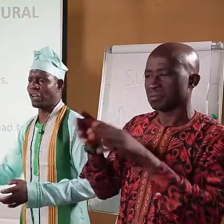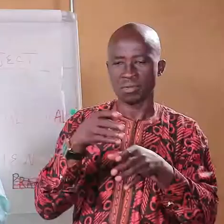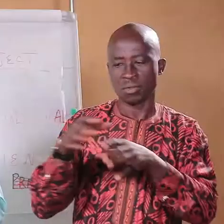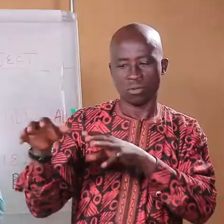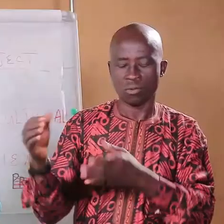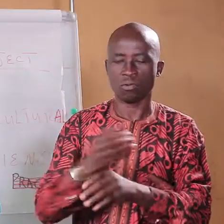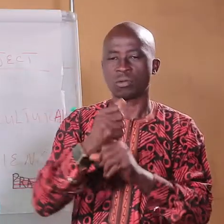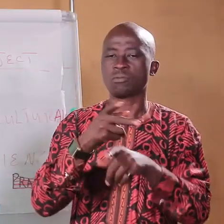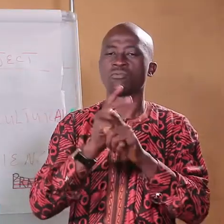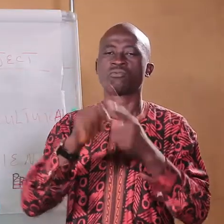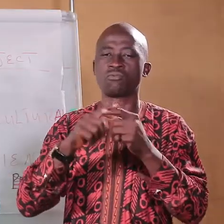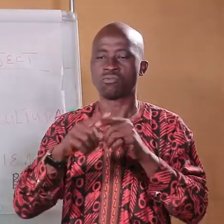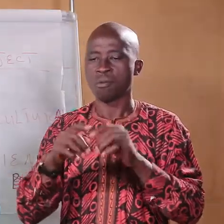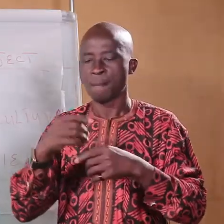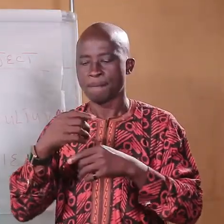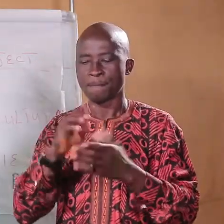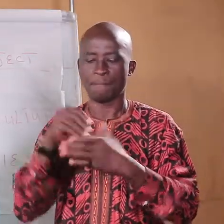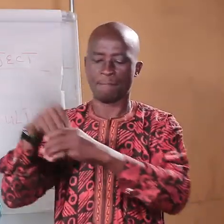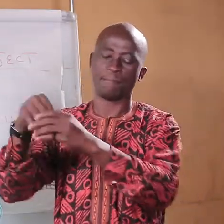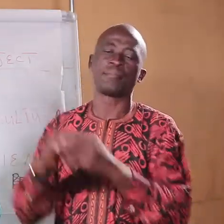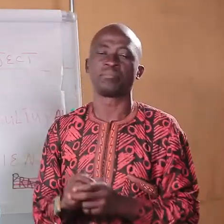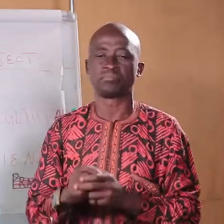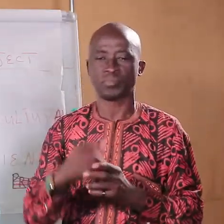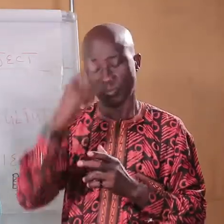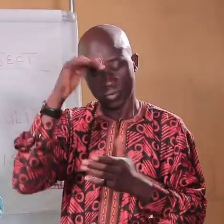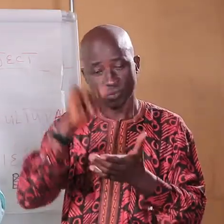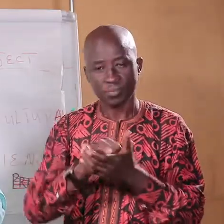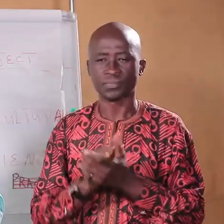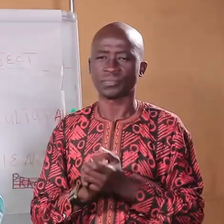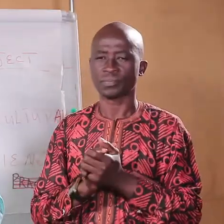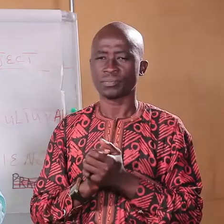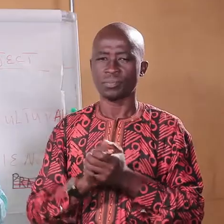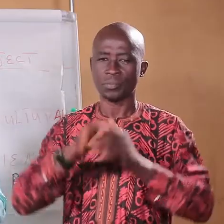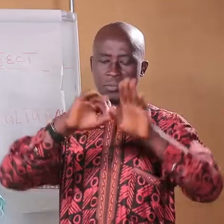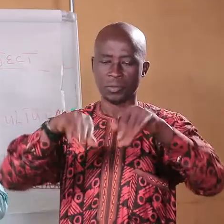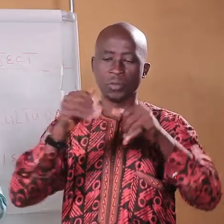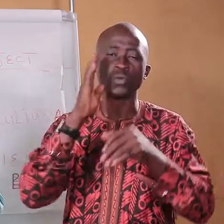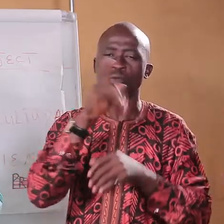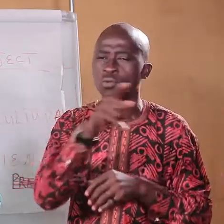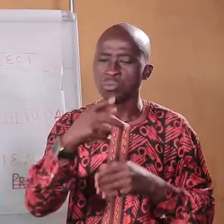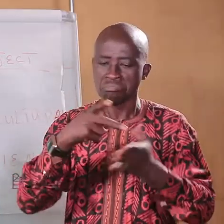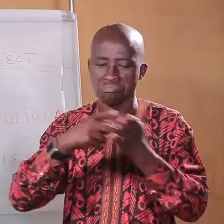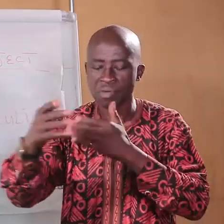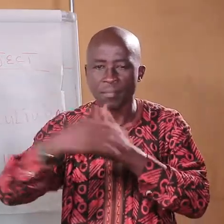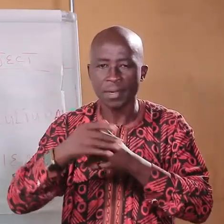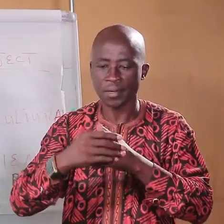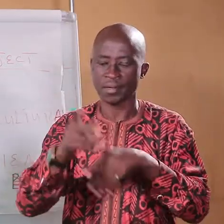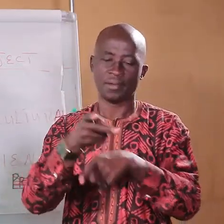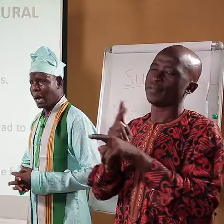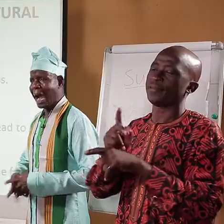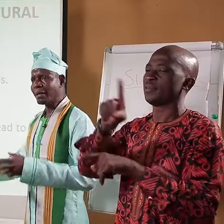to cultivate. So by implication, how will you pay back the